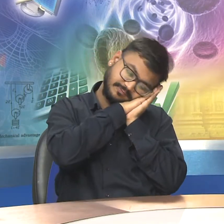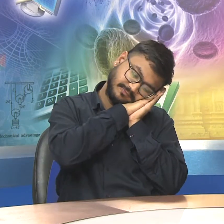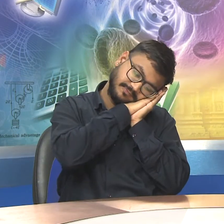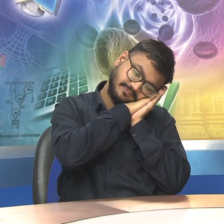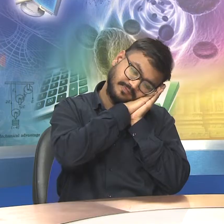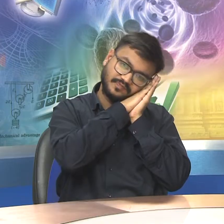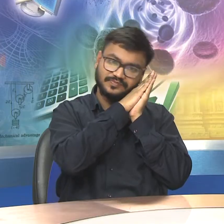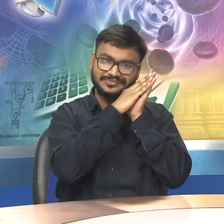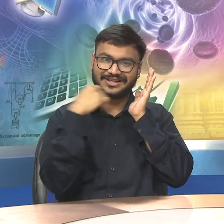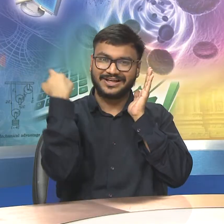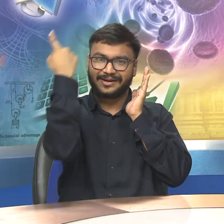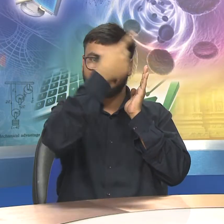You must tilt your head